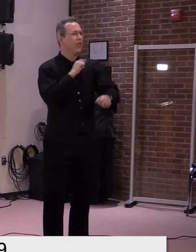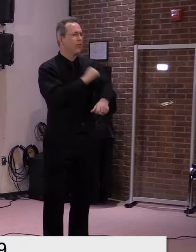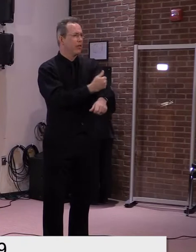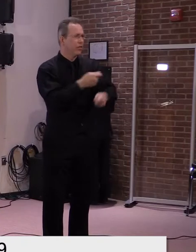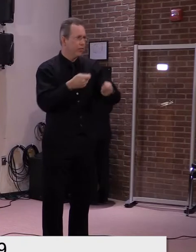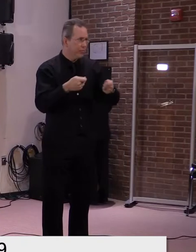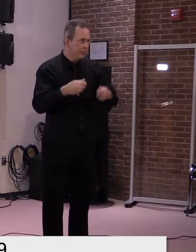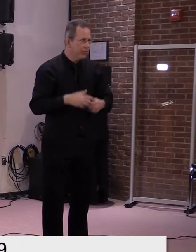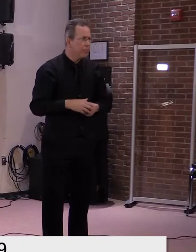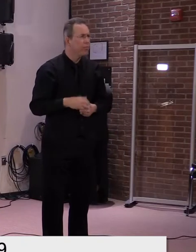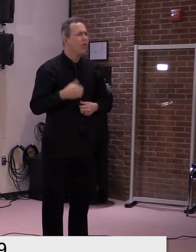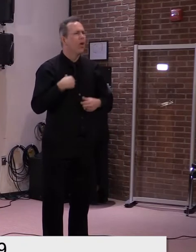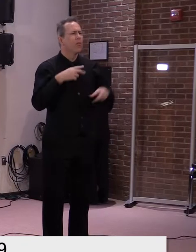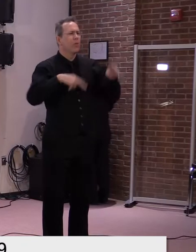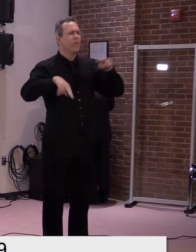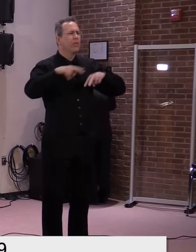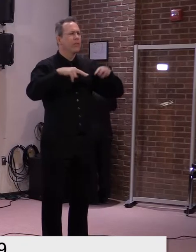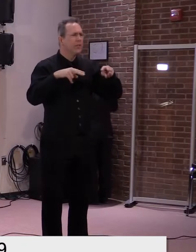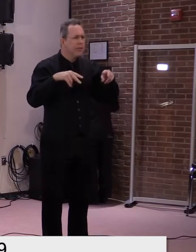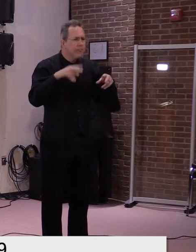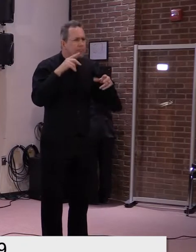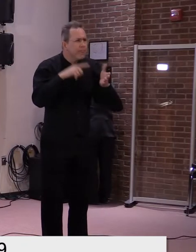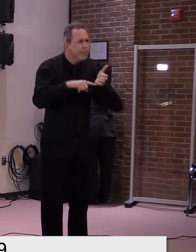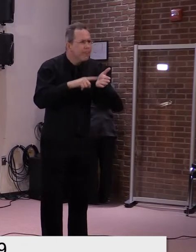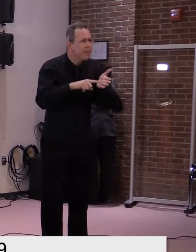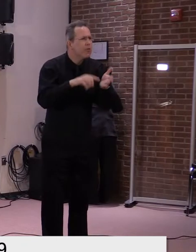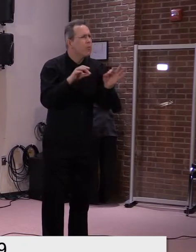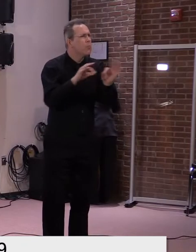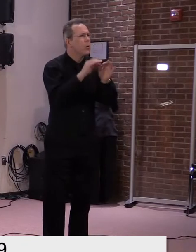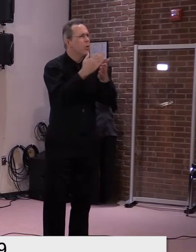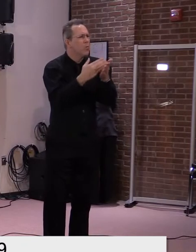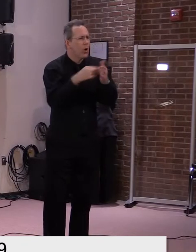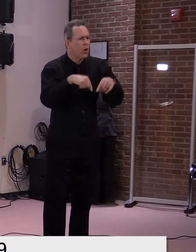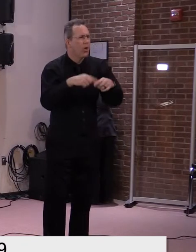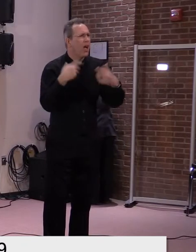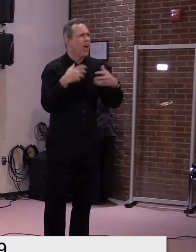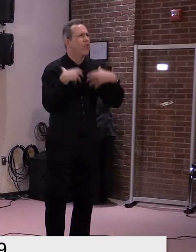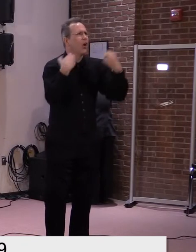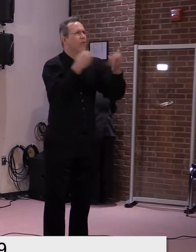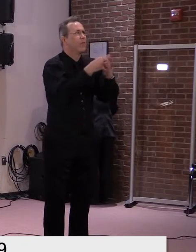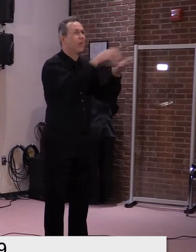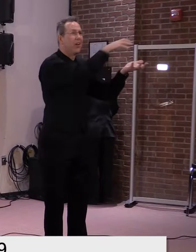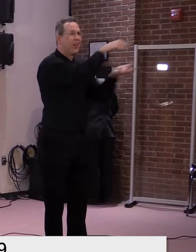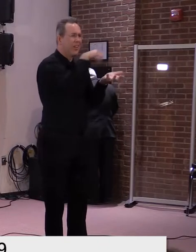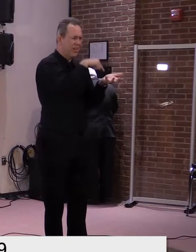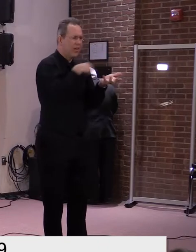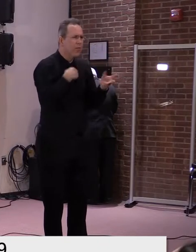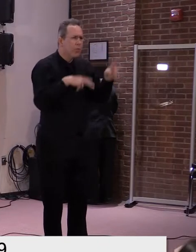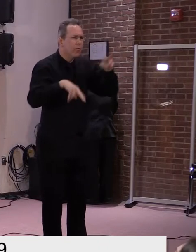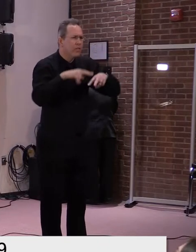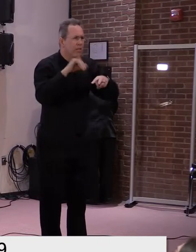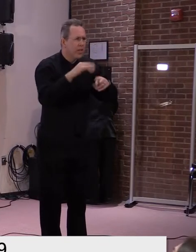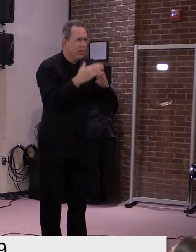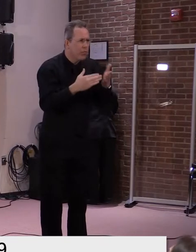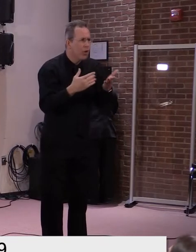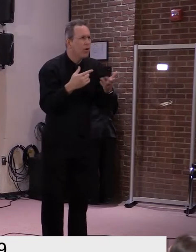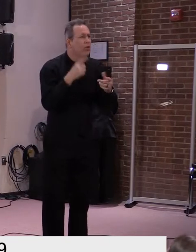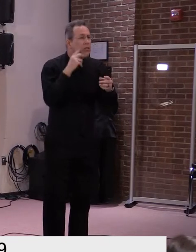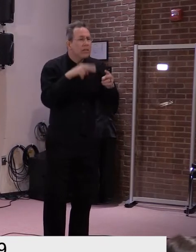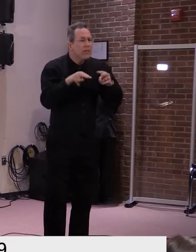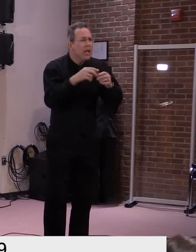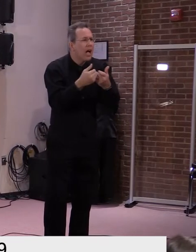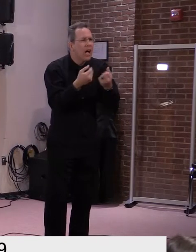some of the key provisions in the American Rescue Plan, focusing on those that will be most immediately available